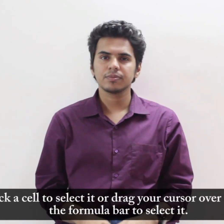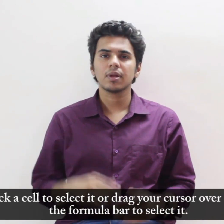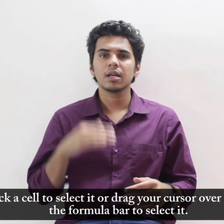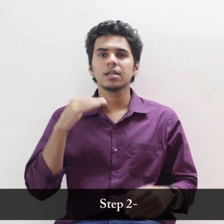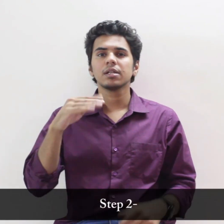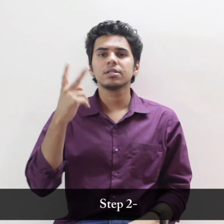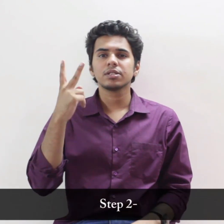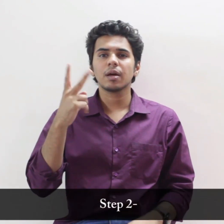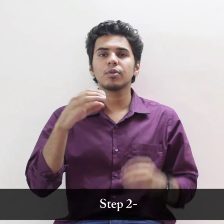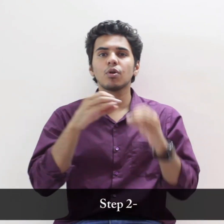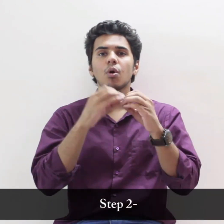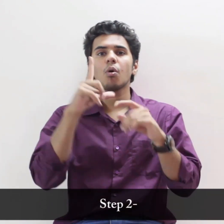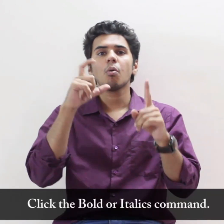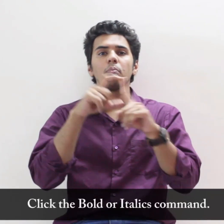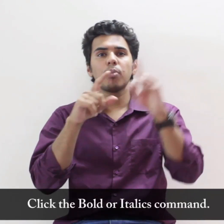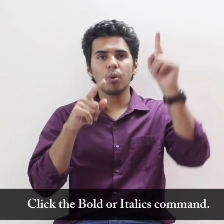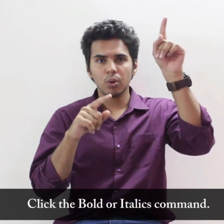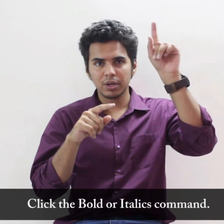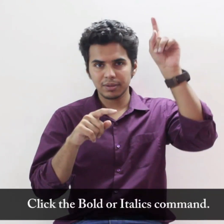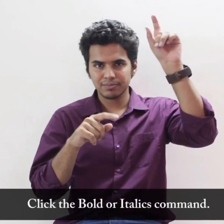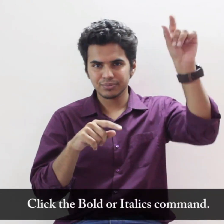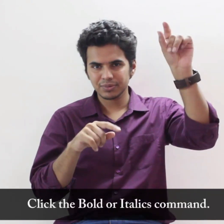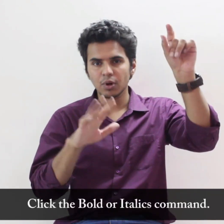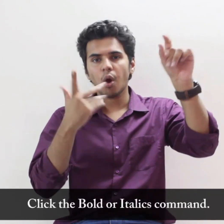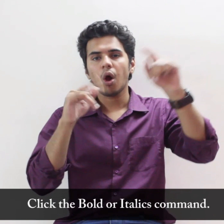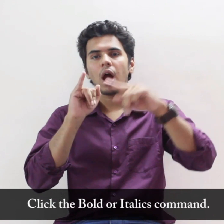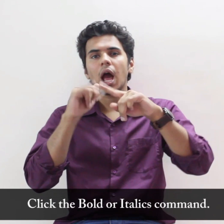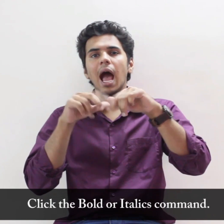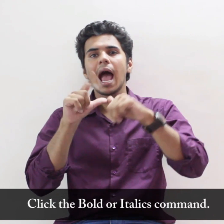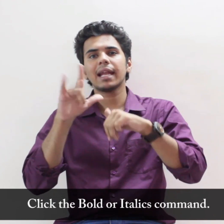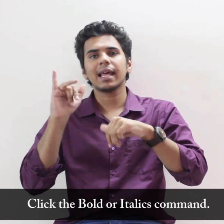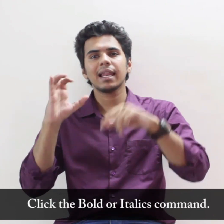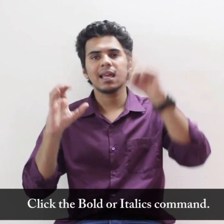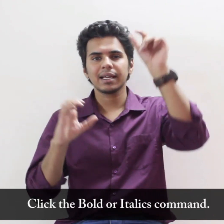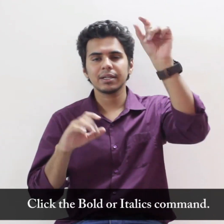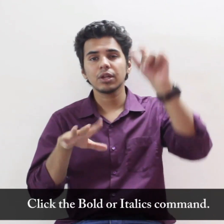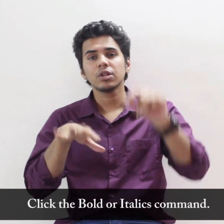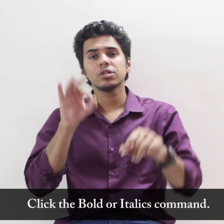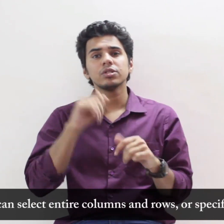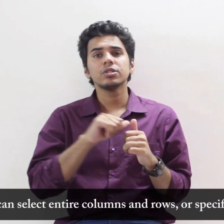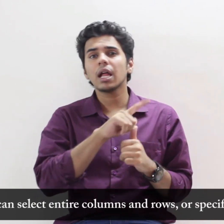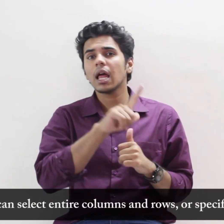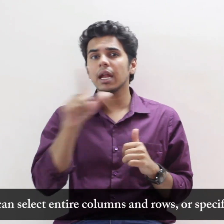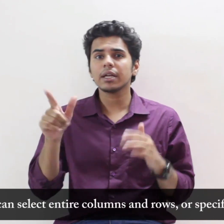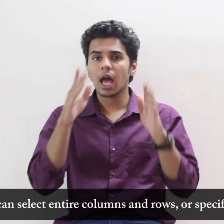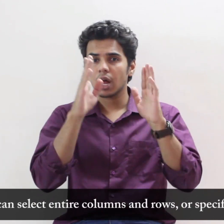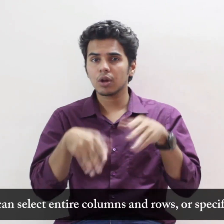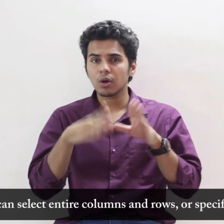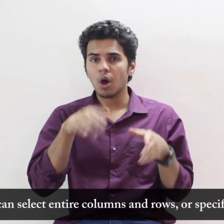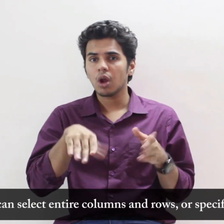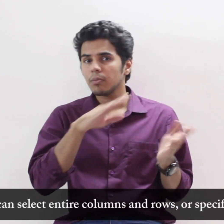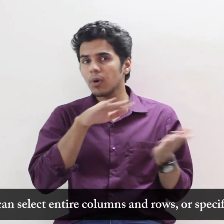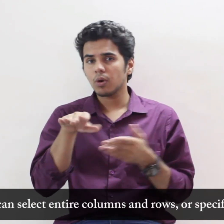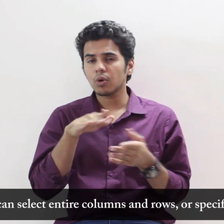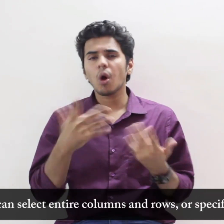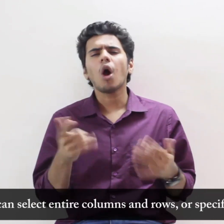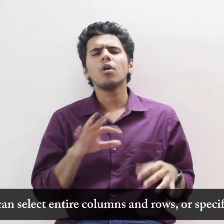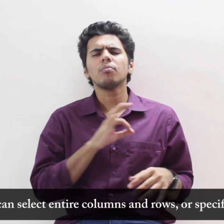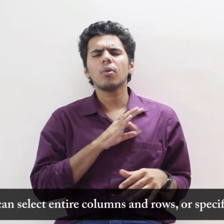it. Step 2. Click the bold or italics command. You can select entire columns